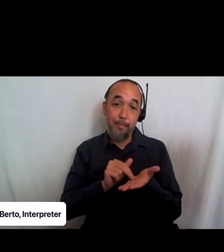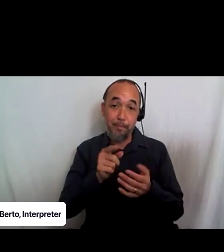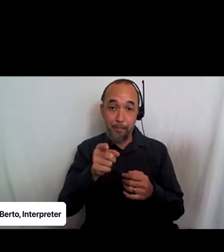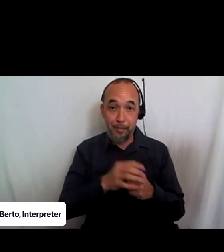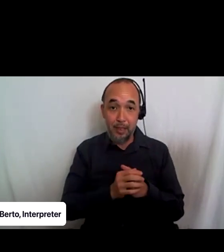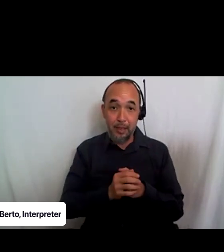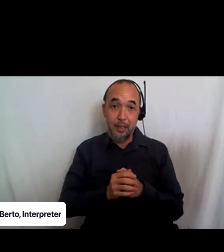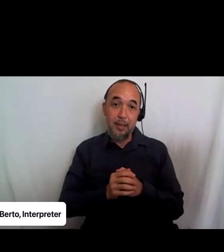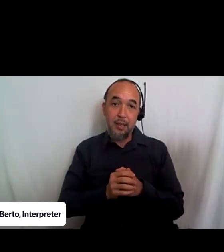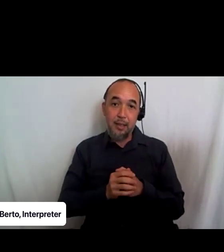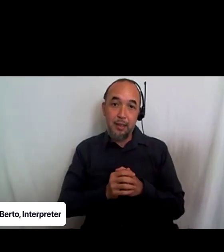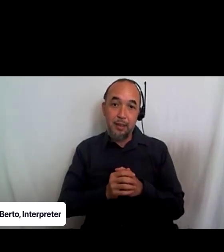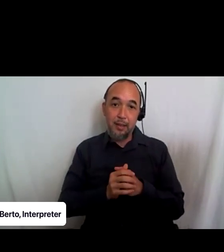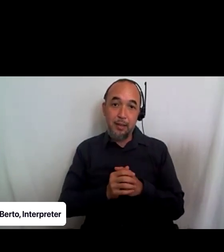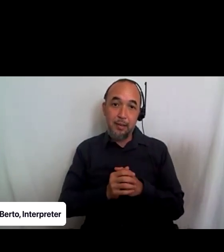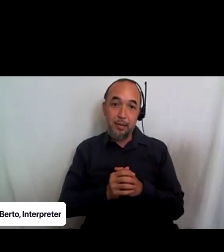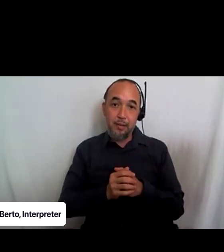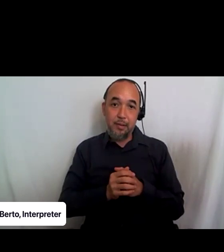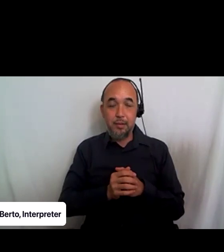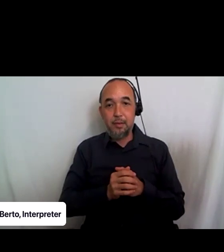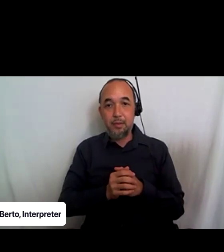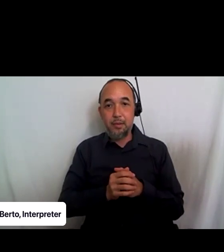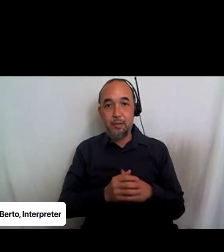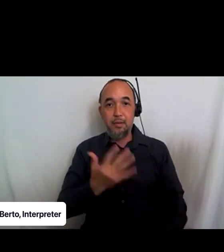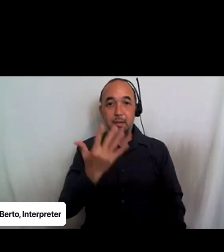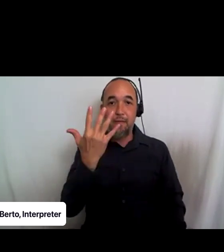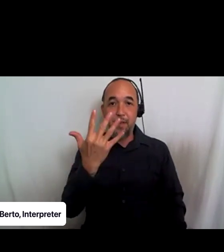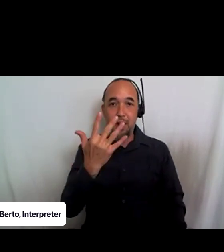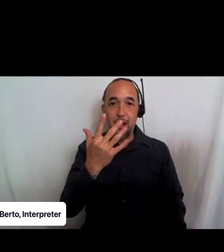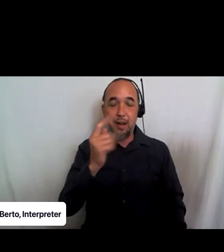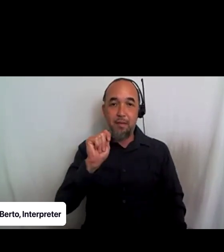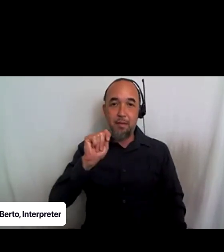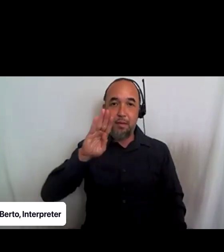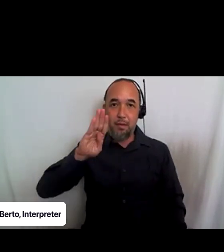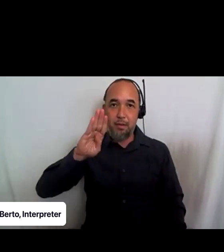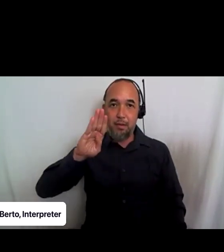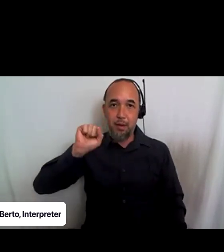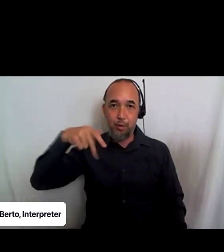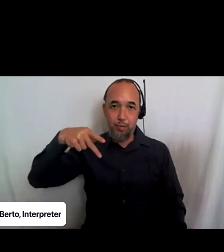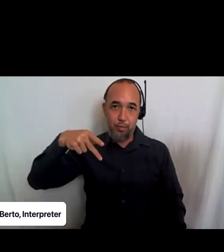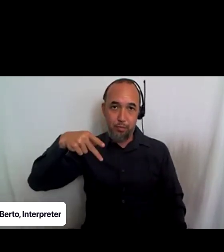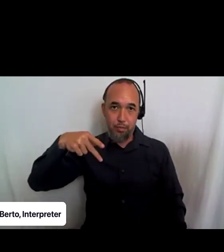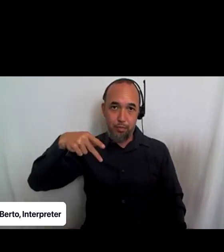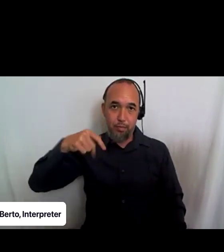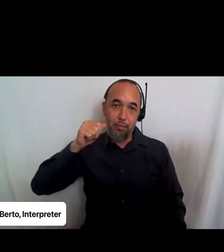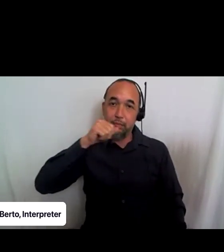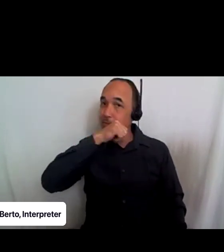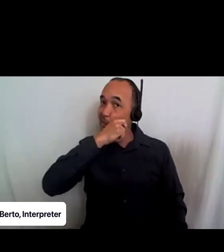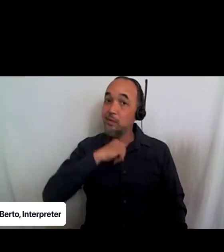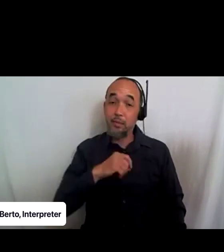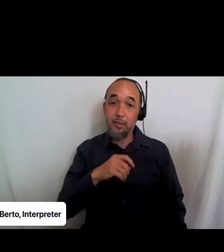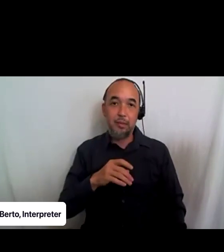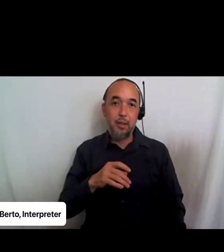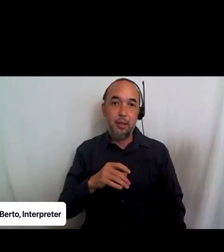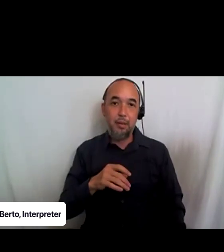to put 5 tablespoons of butter into your pot. Uh, wrote in the